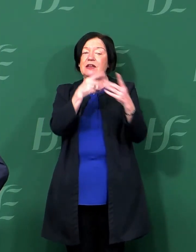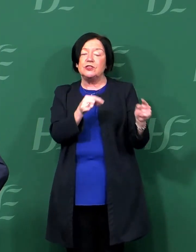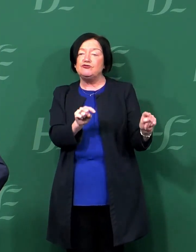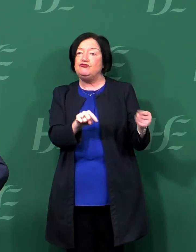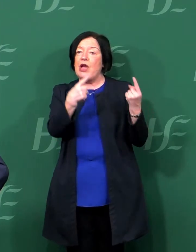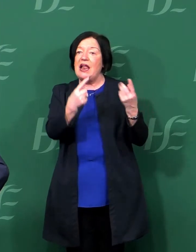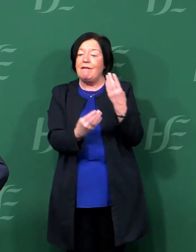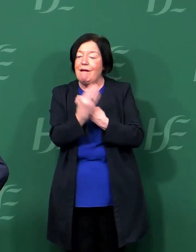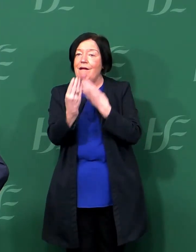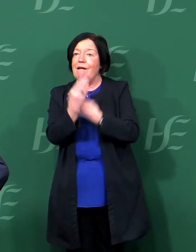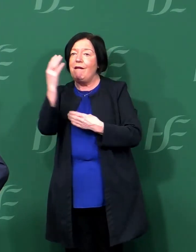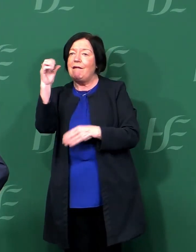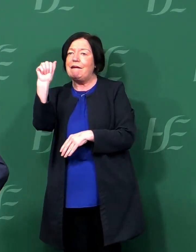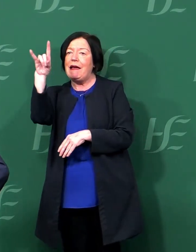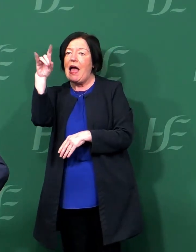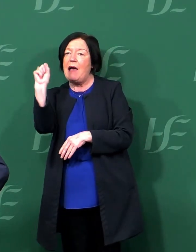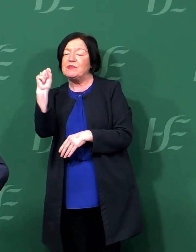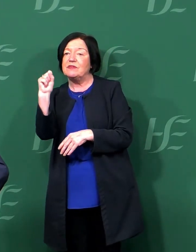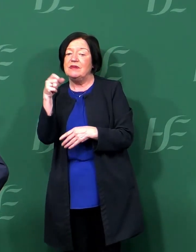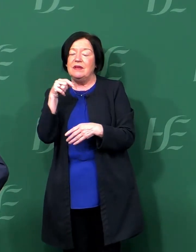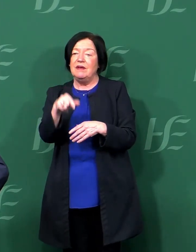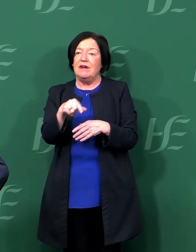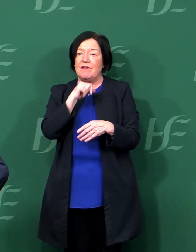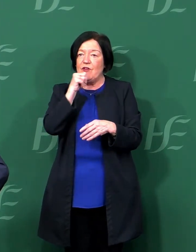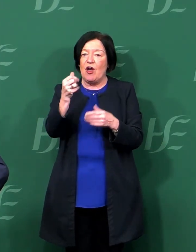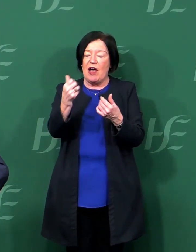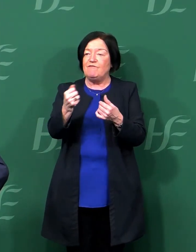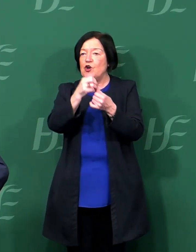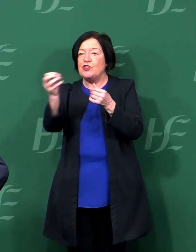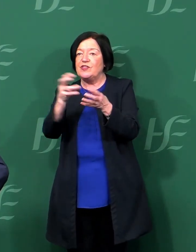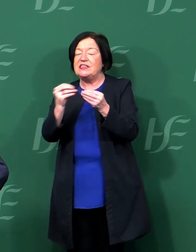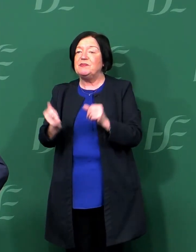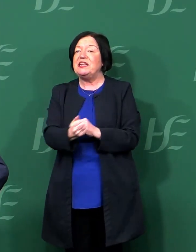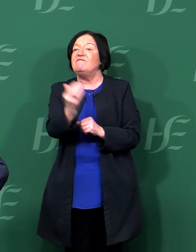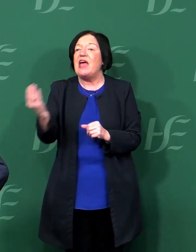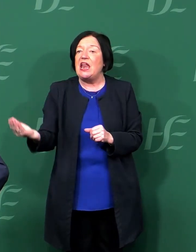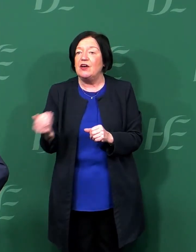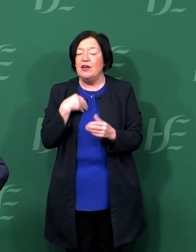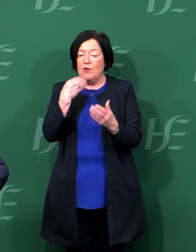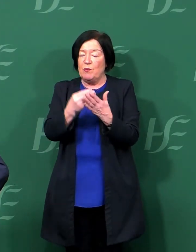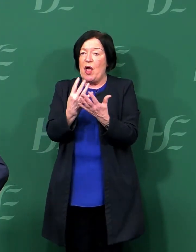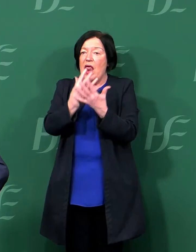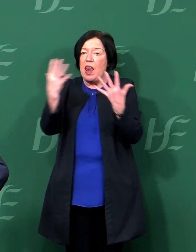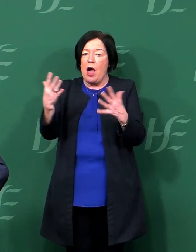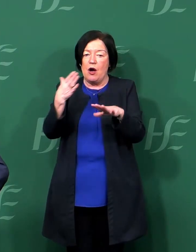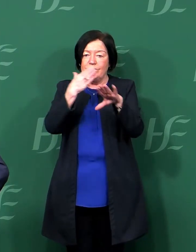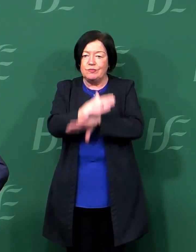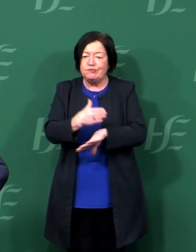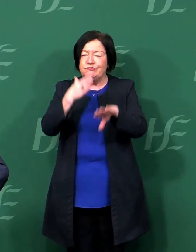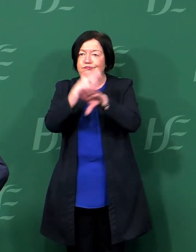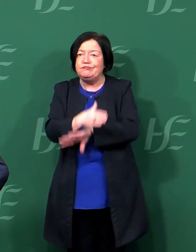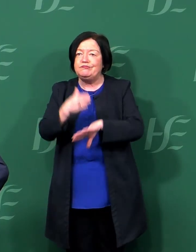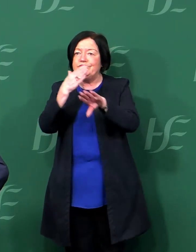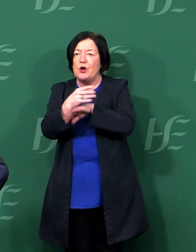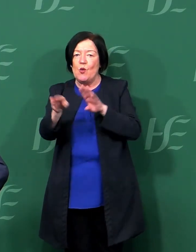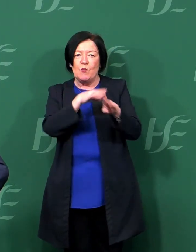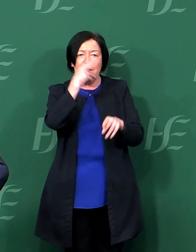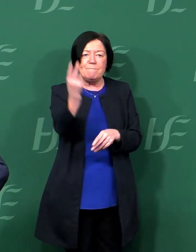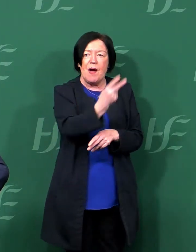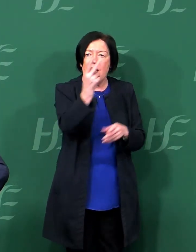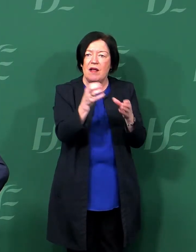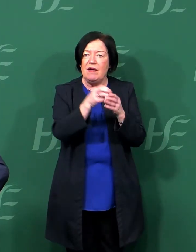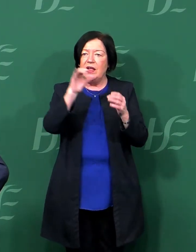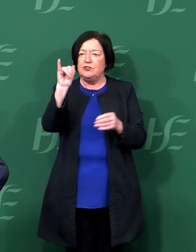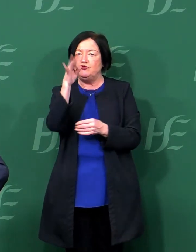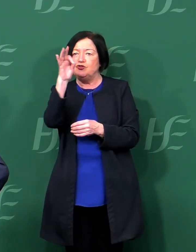challenges arising in CAMS arose out of a lack of other things being available. So we've put a lot of work into working with partner agencies, the likes